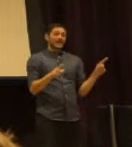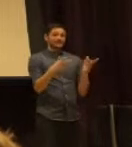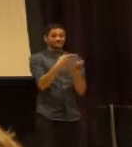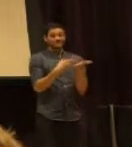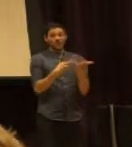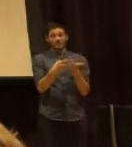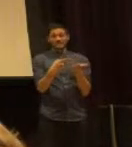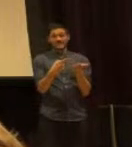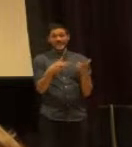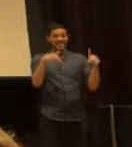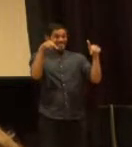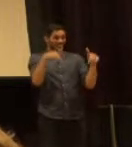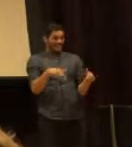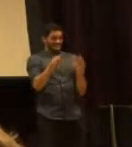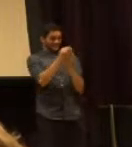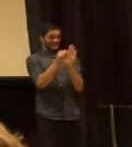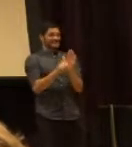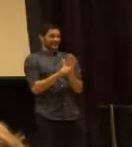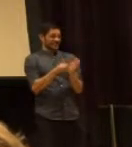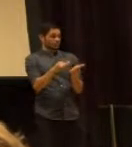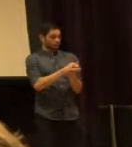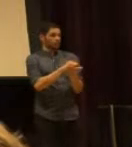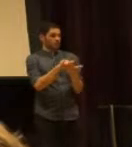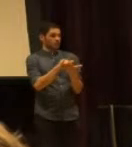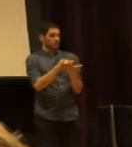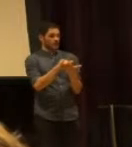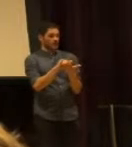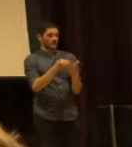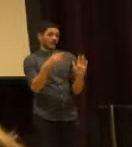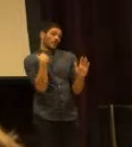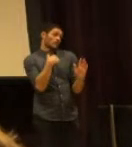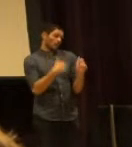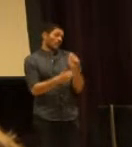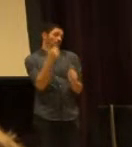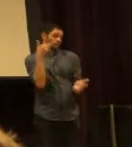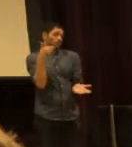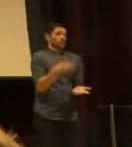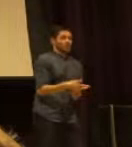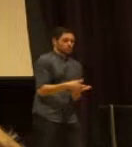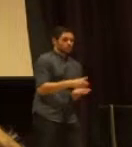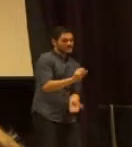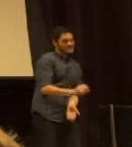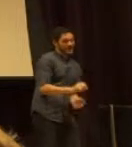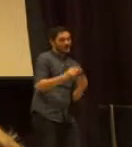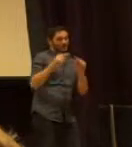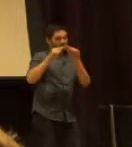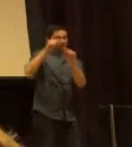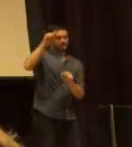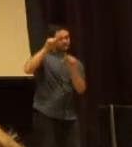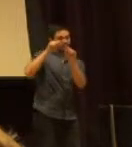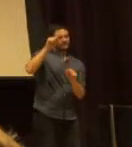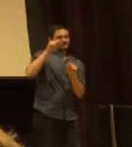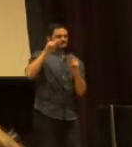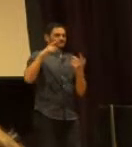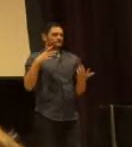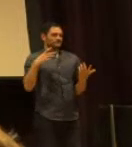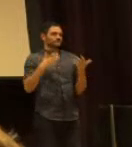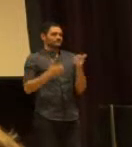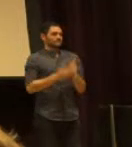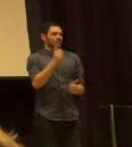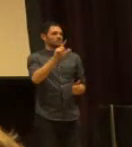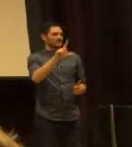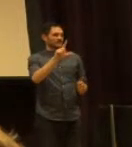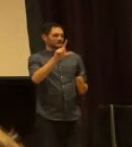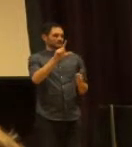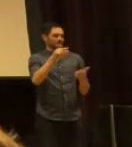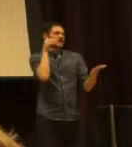are the state that is closest to the South region. The majority of these anti-LGBTQ, the